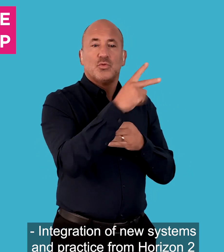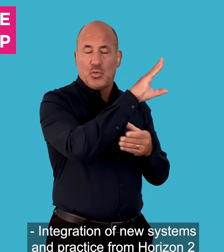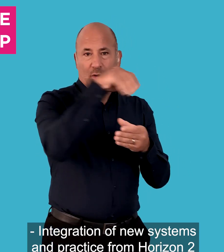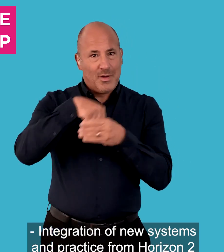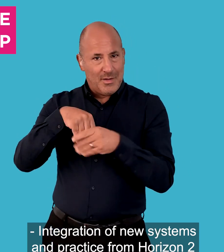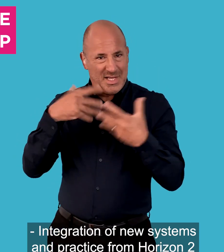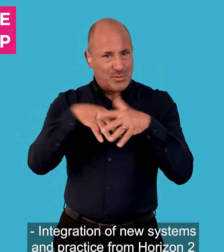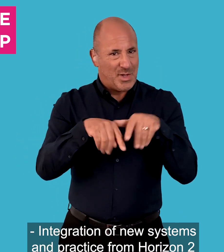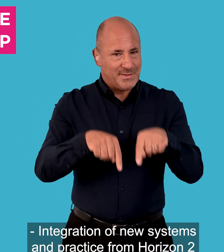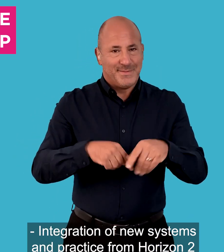2.